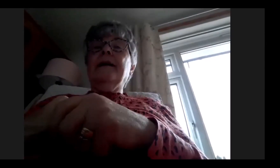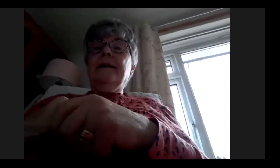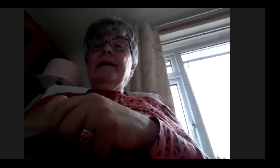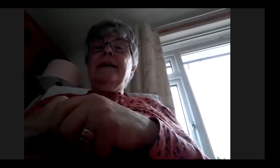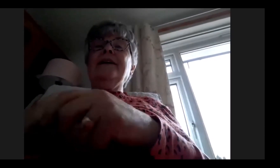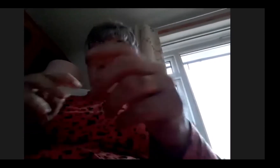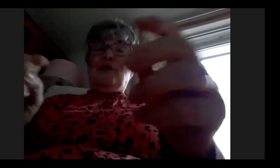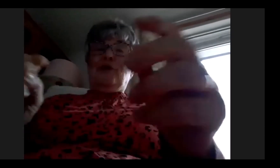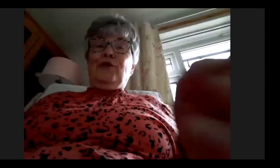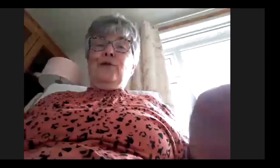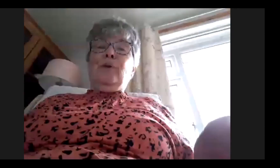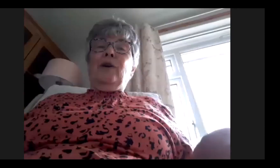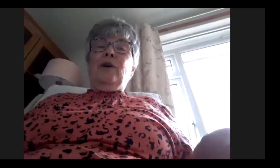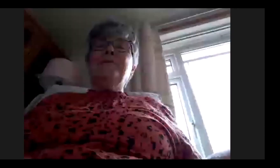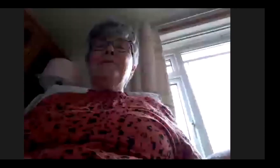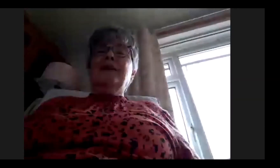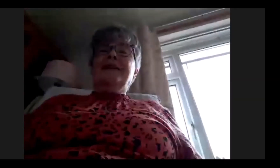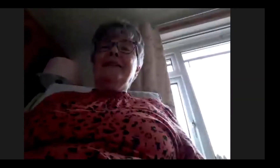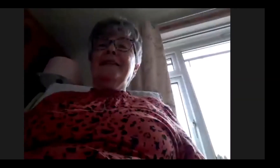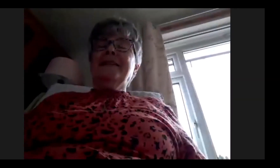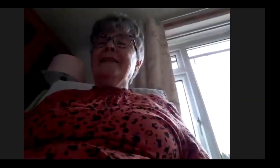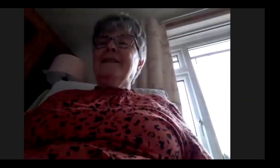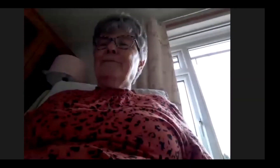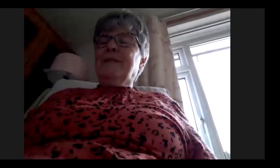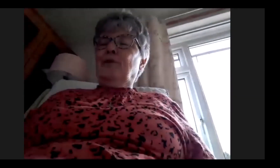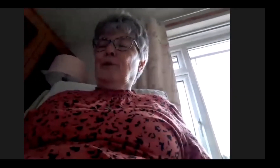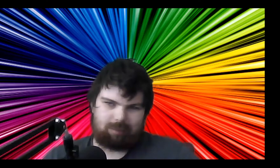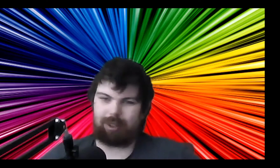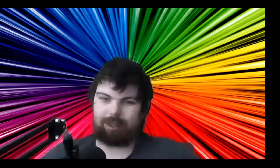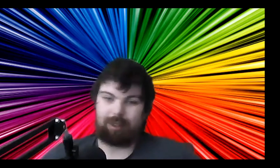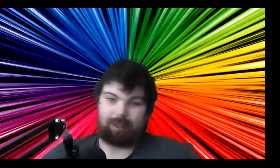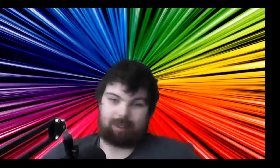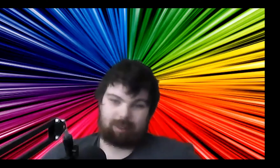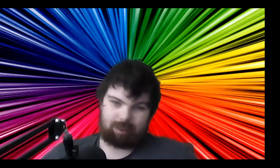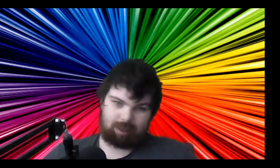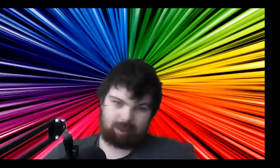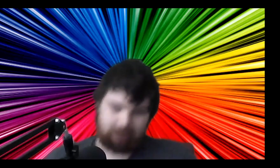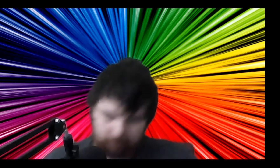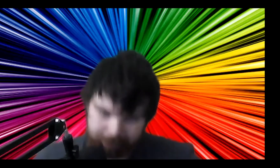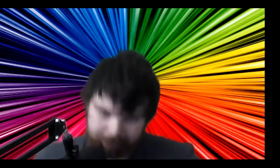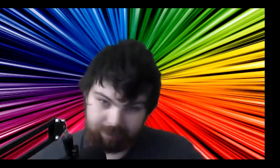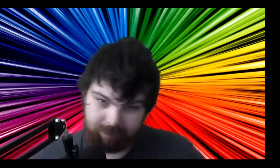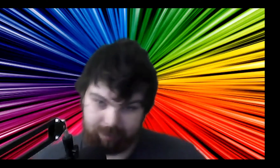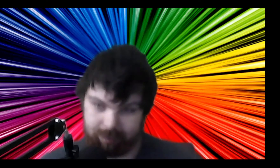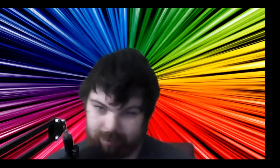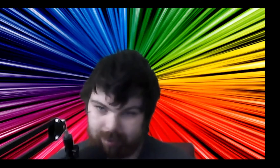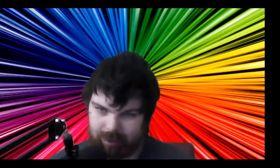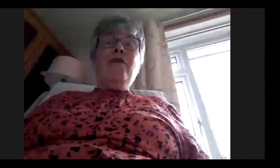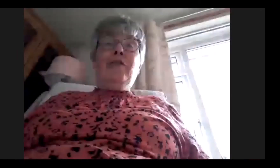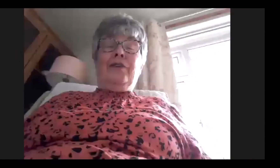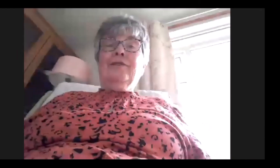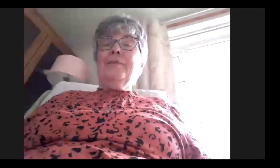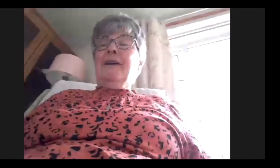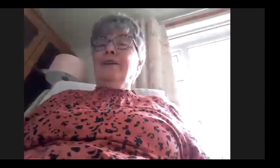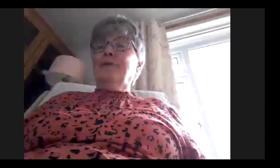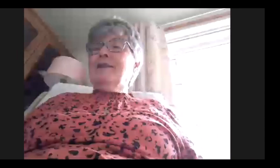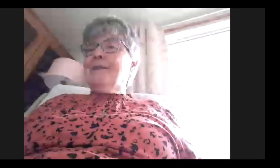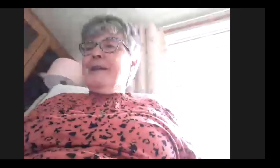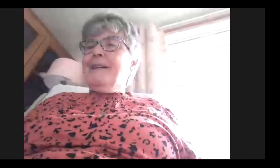Yeah, yeah. He used to do a lot of signing, didn't he, Mr. Tumble? He still does. On CBeebies. Does he? Oh, he's still on. Yeah, on